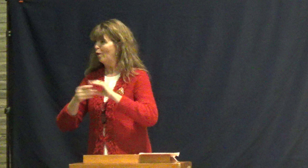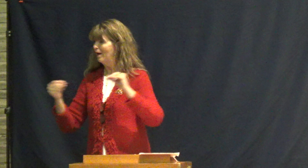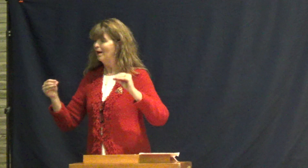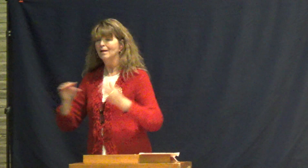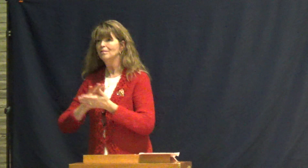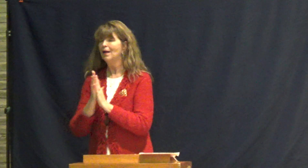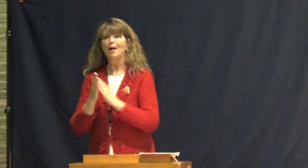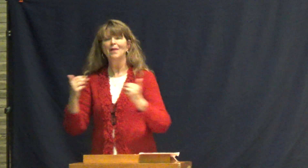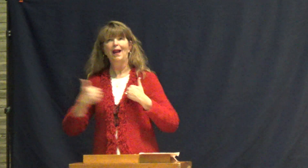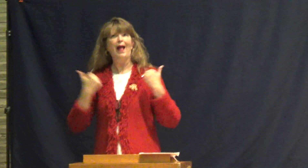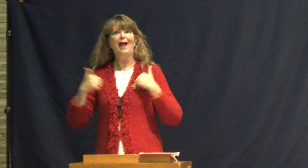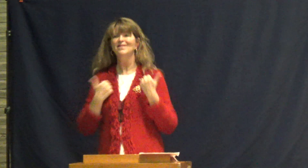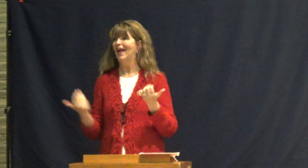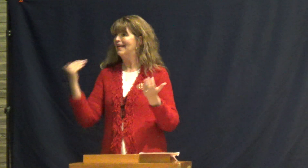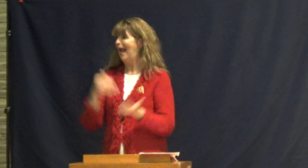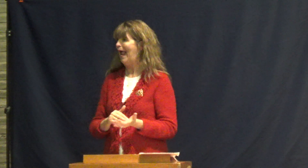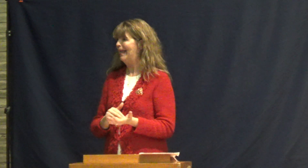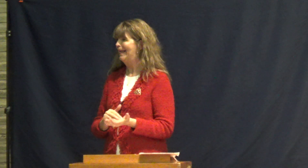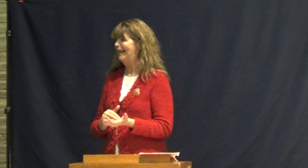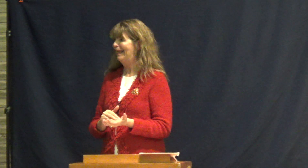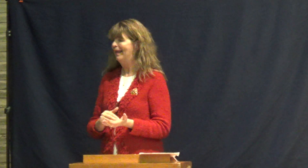come alive again.